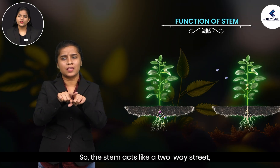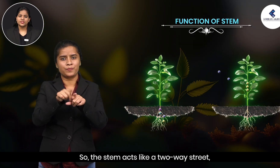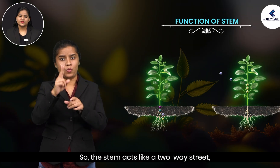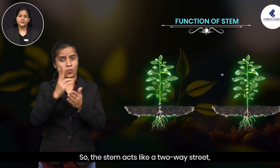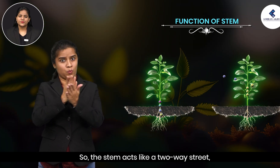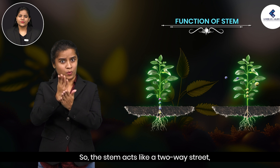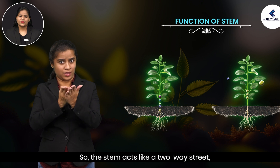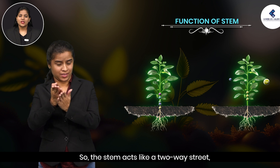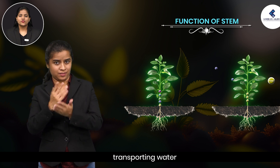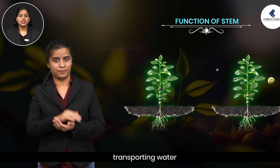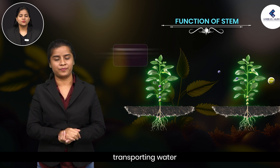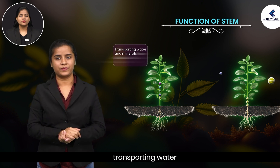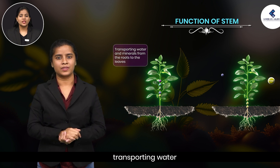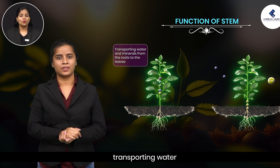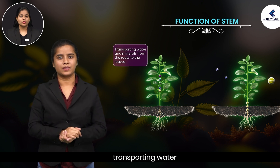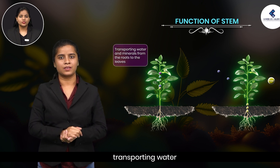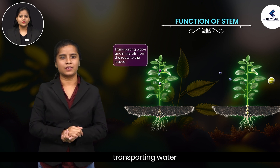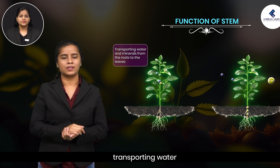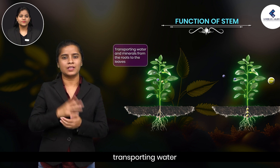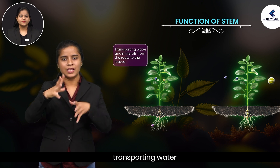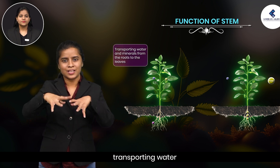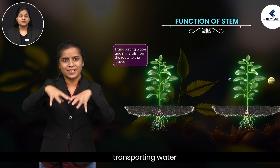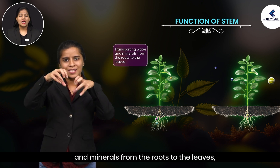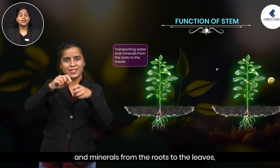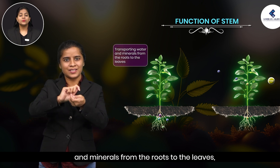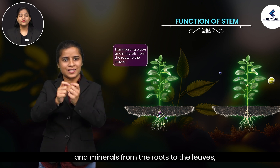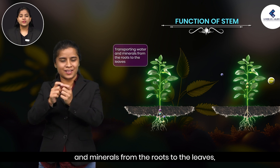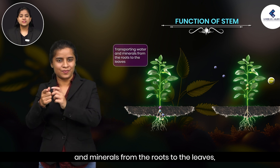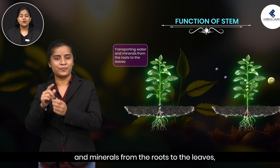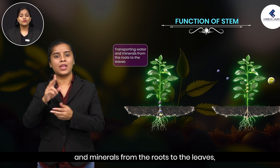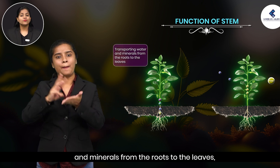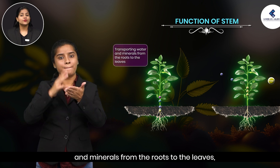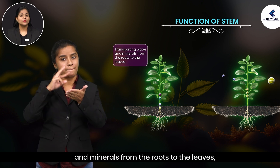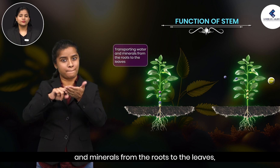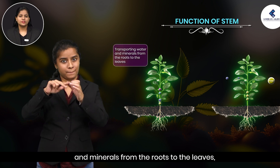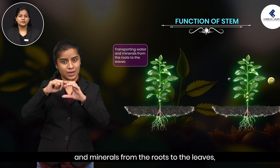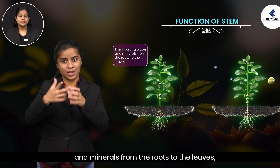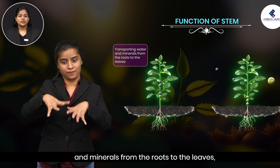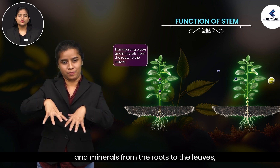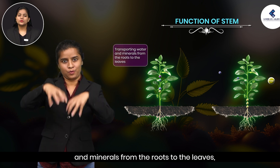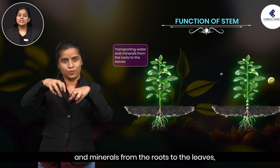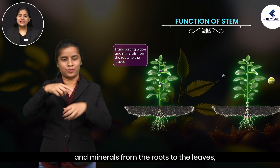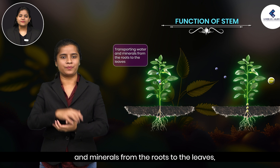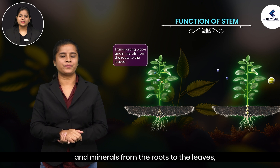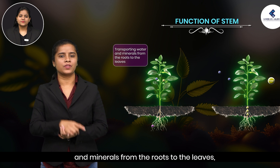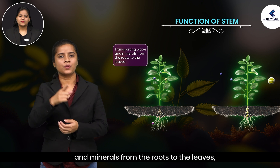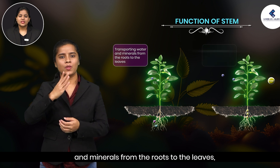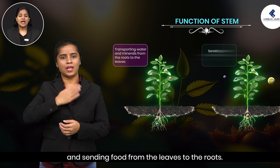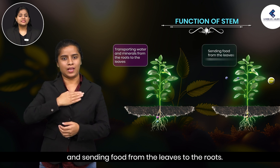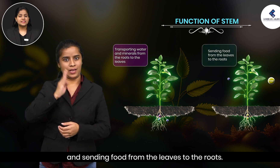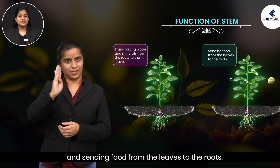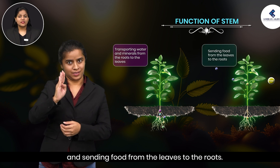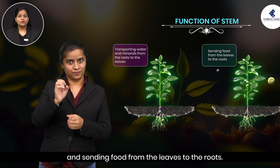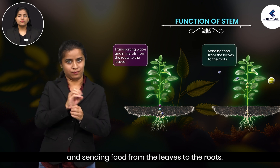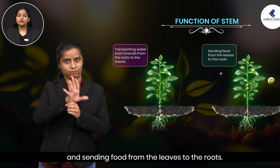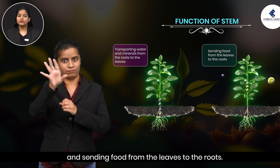two-way street, transporting water and minerals from the roots to the leaves